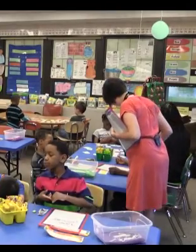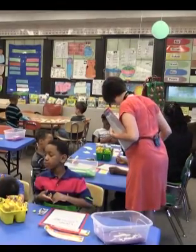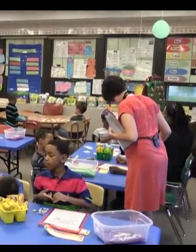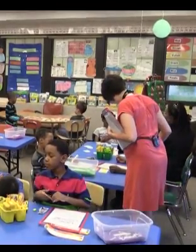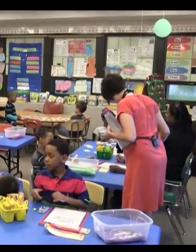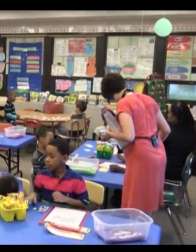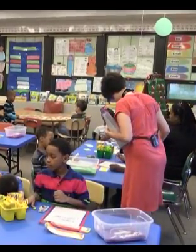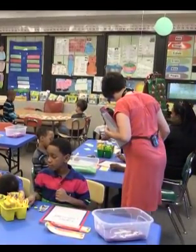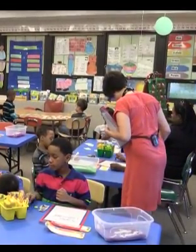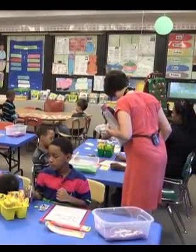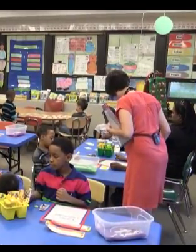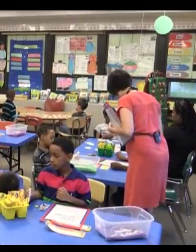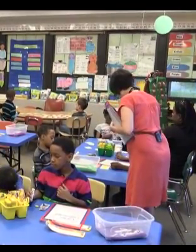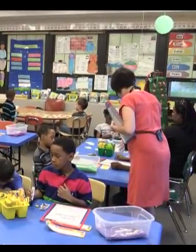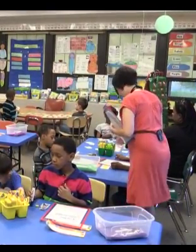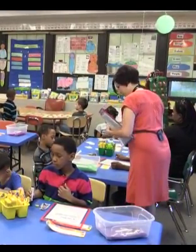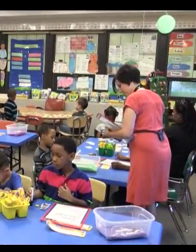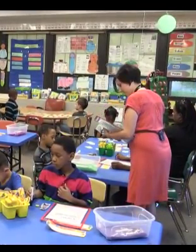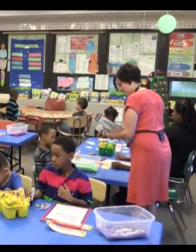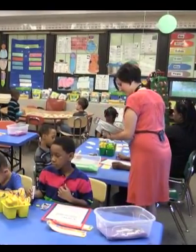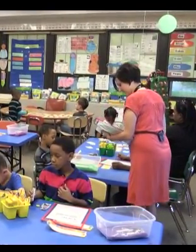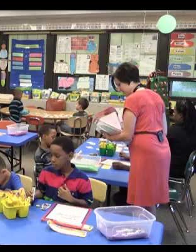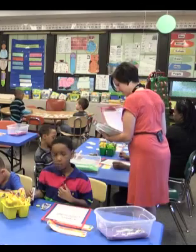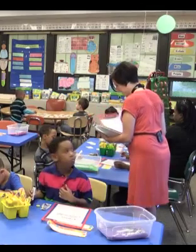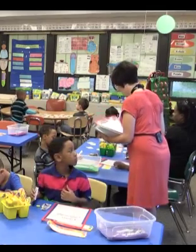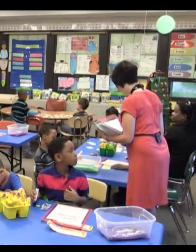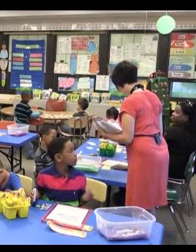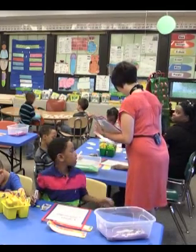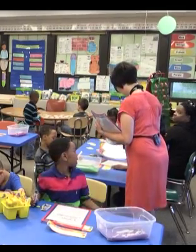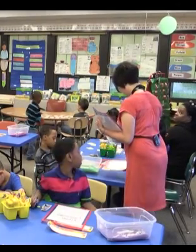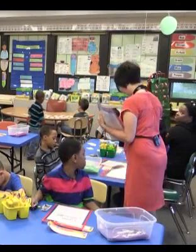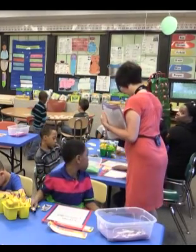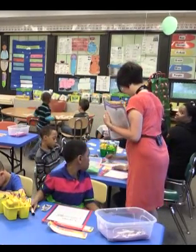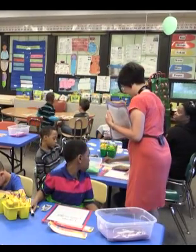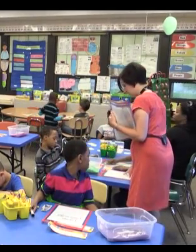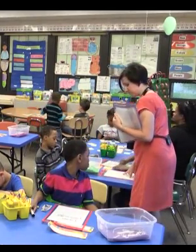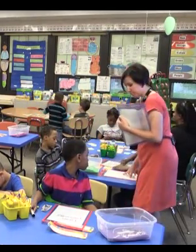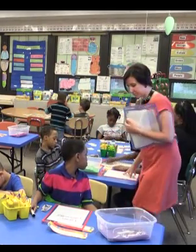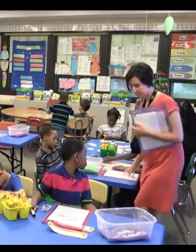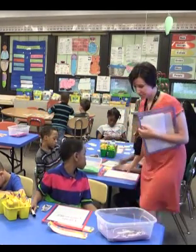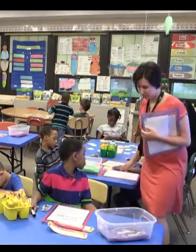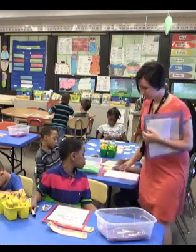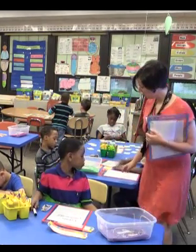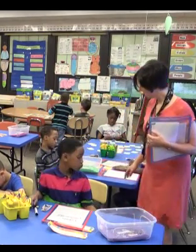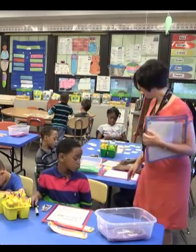Thank you. welcome. Thank welcome. welcome. We're welcome.